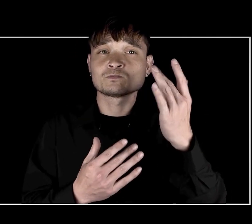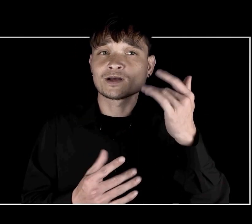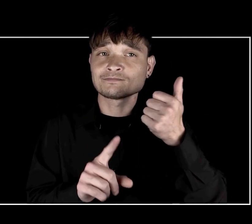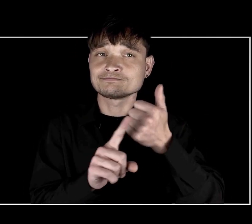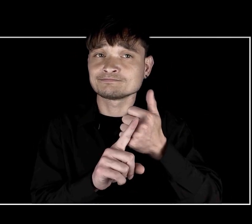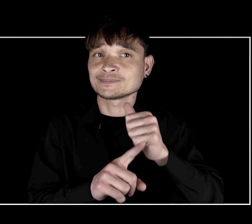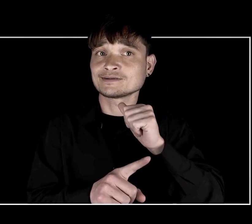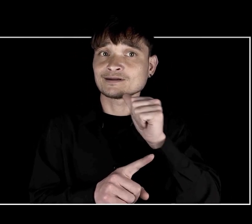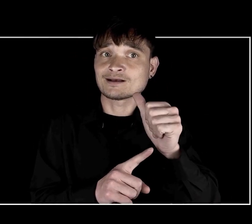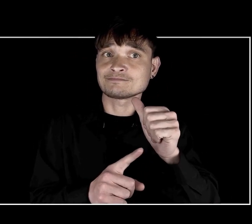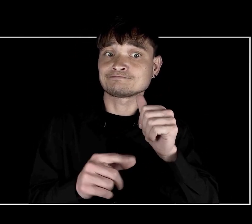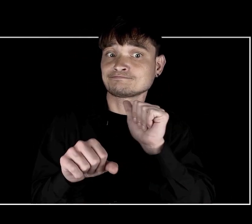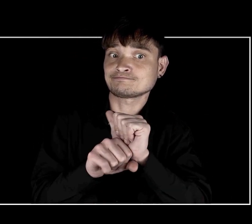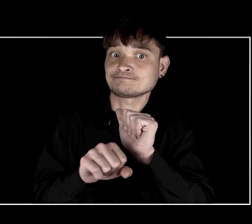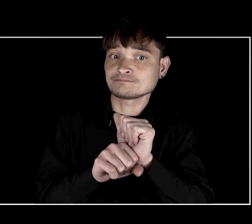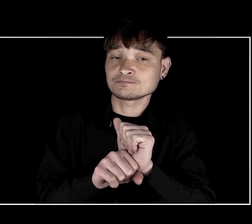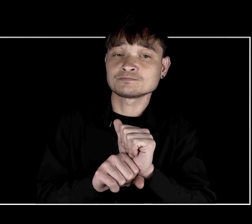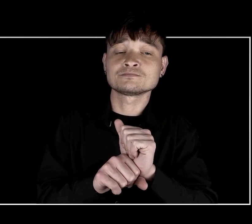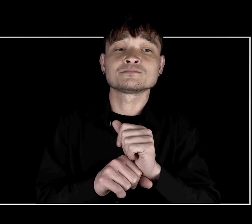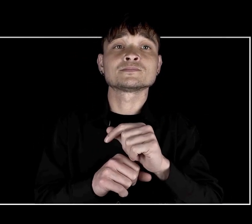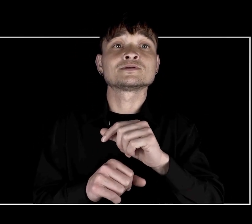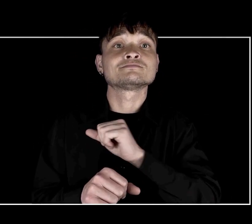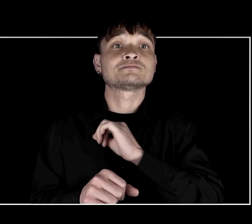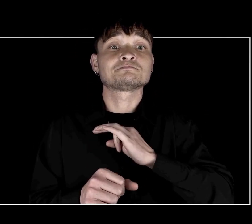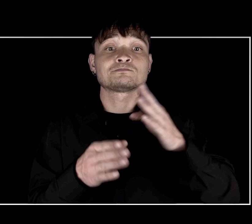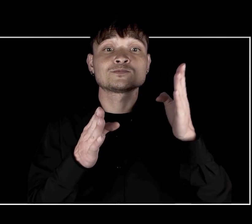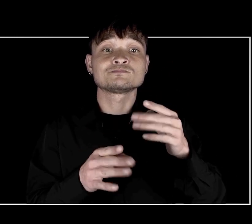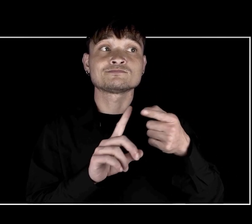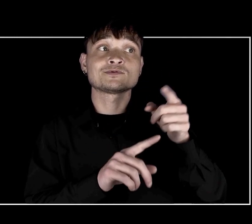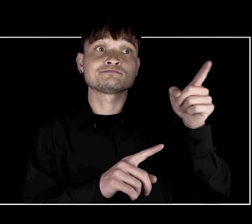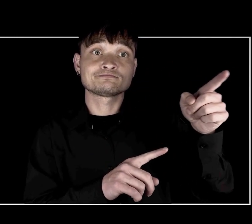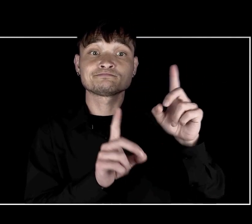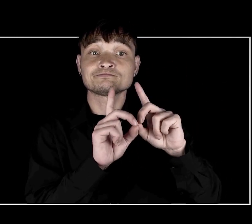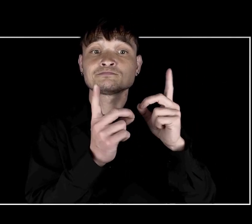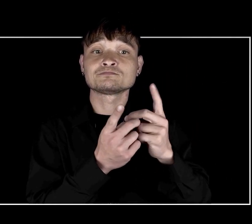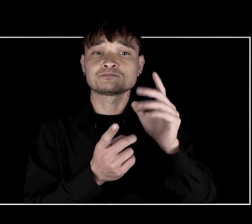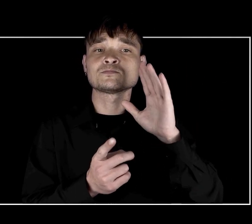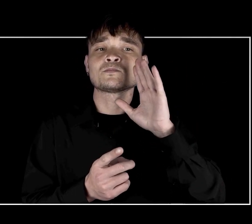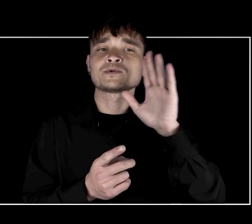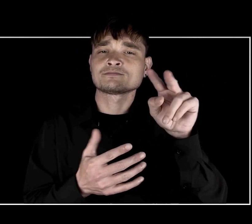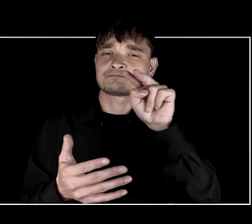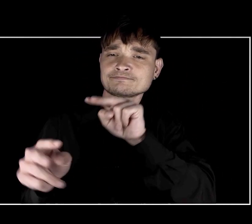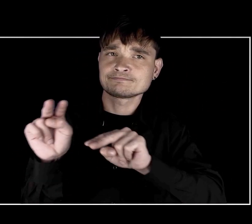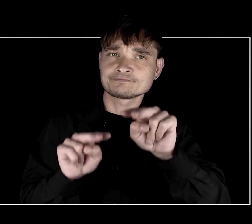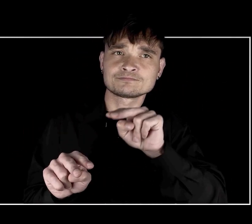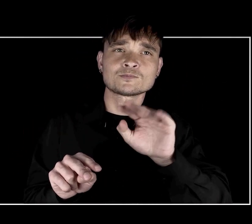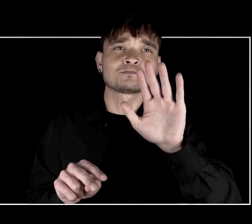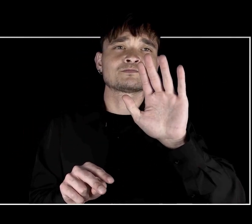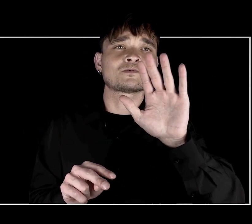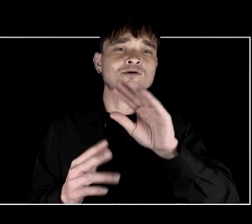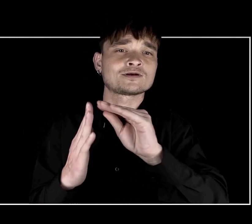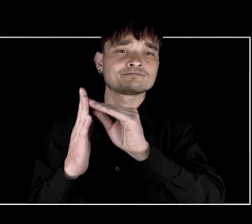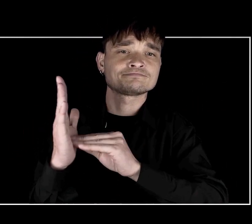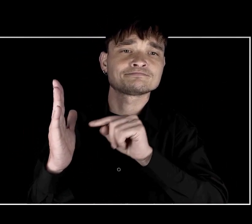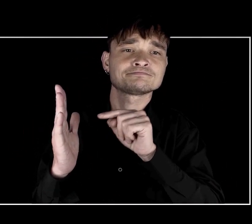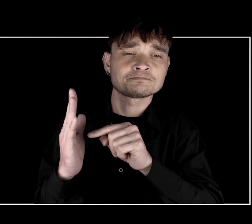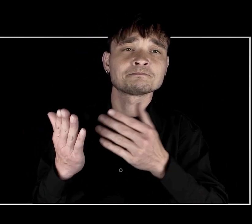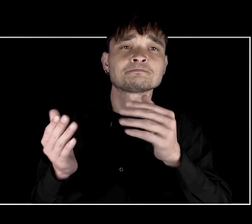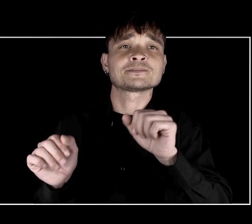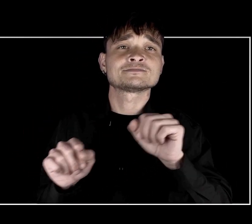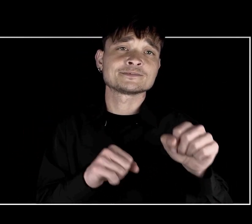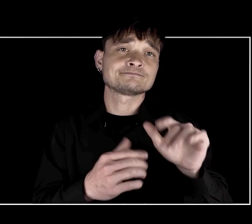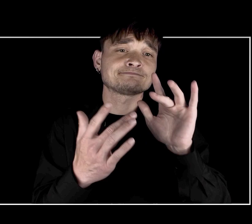longer employed, a staff member from the department will look at your claim more closely. They may contact you to ask for